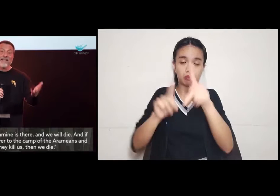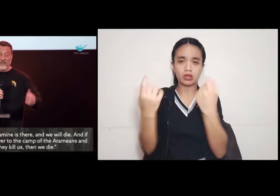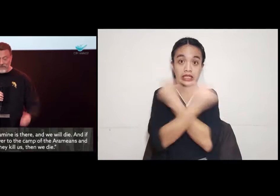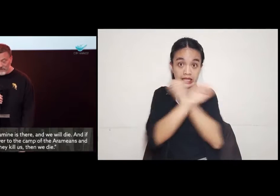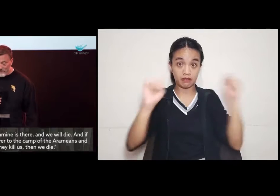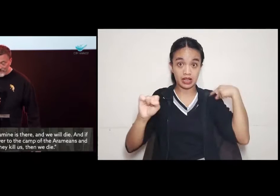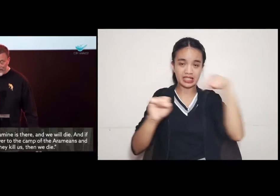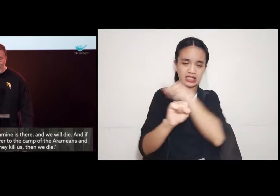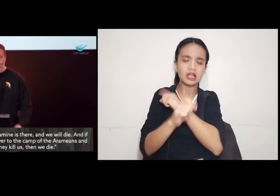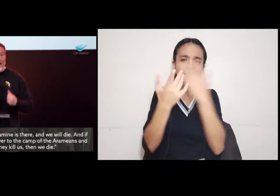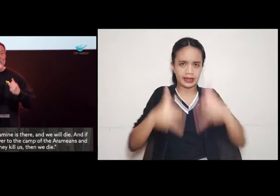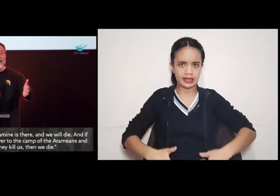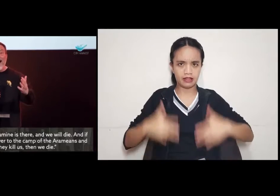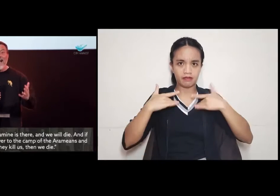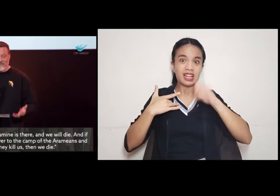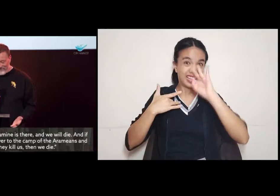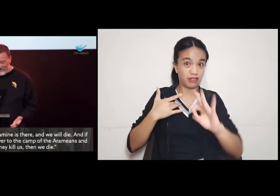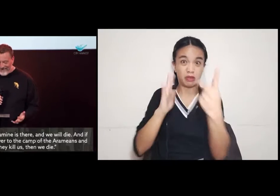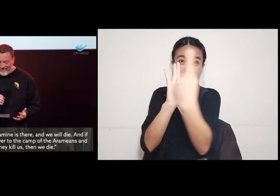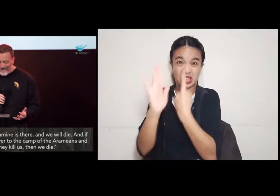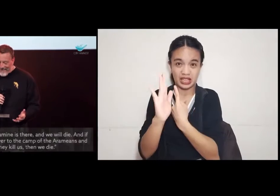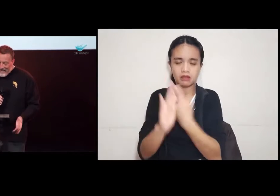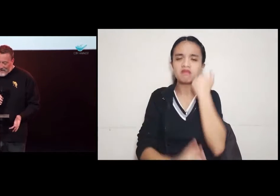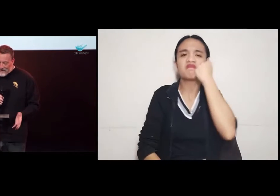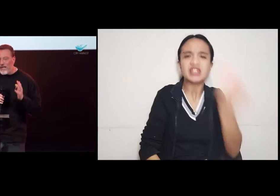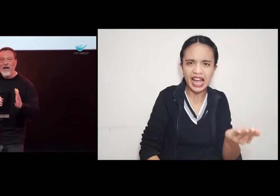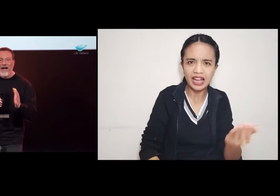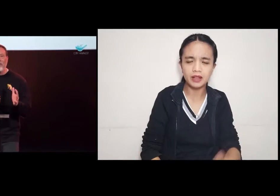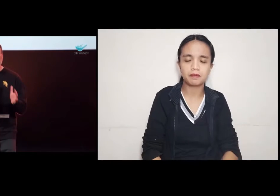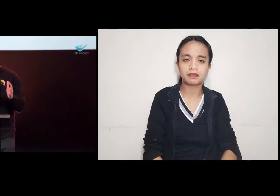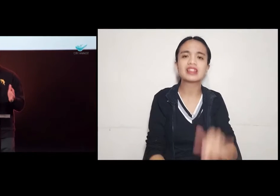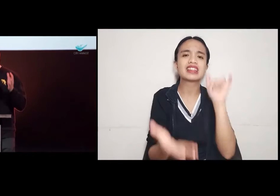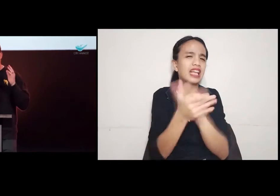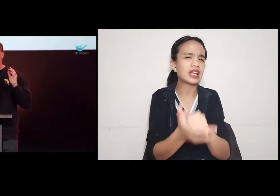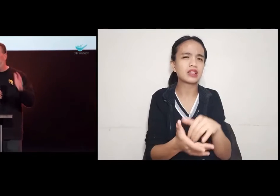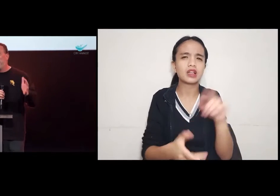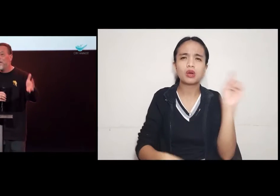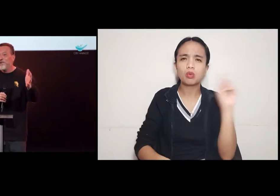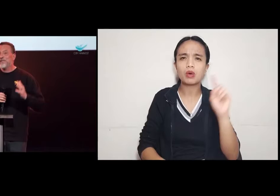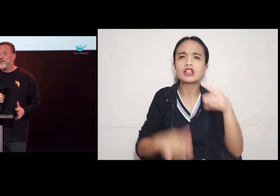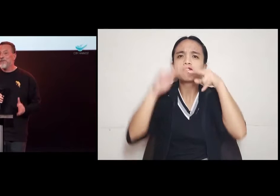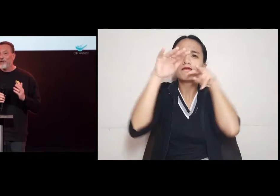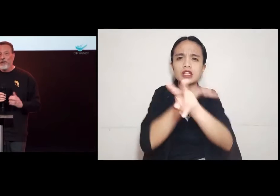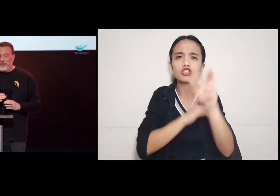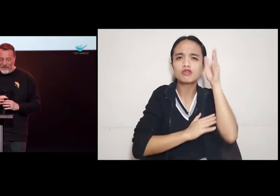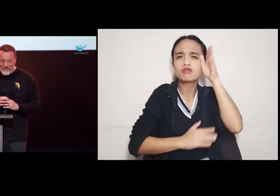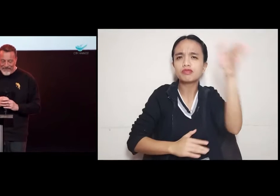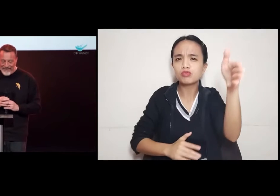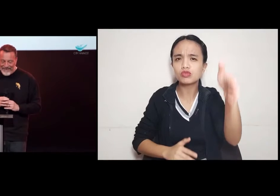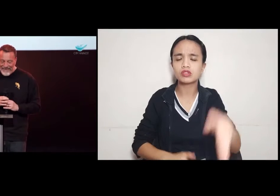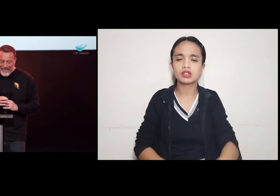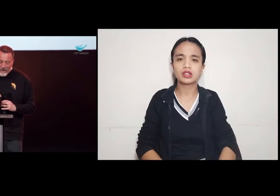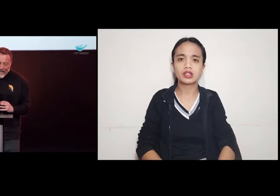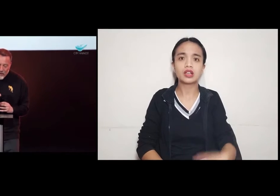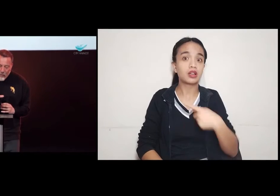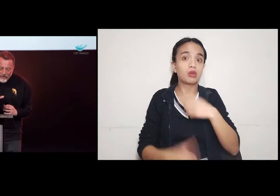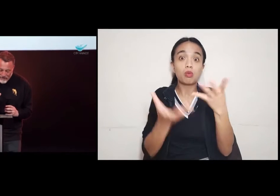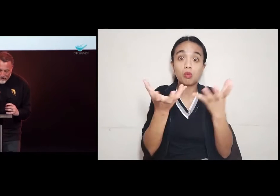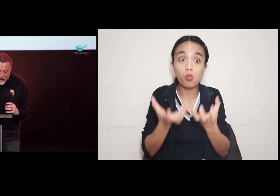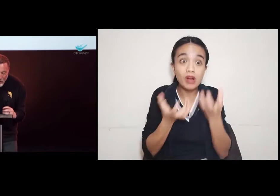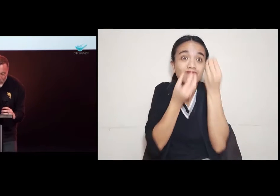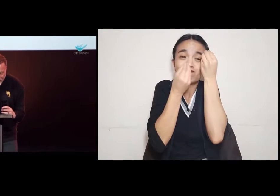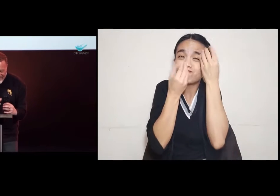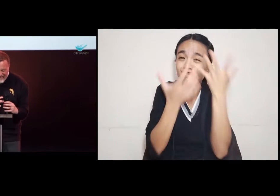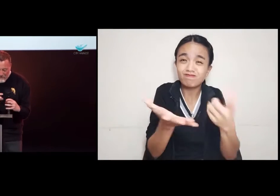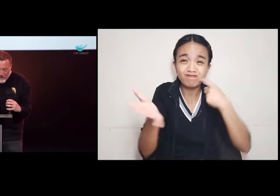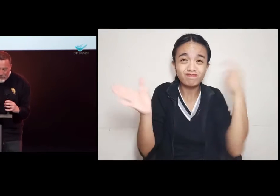If they kill us, then we die. Somehow, I don't know if that's the most compelling vision for a future. But I do want you